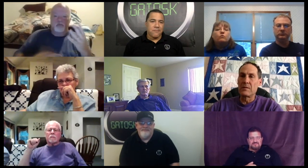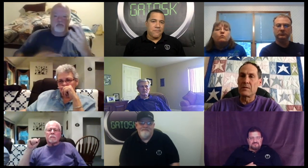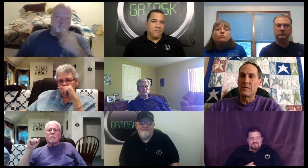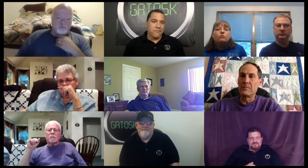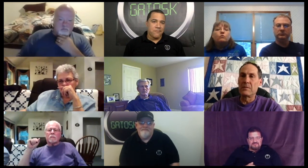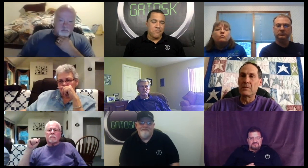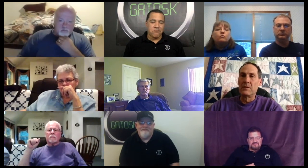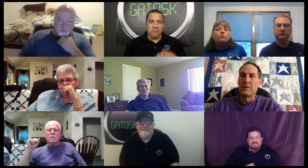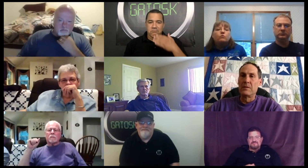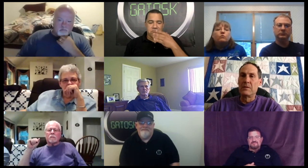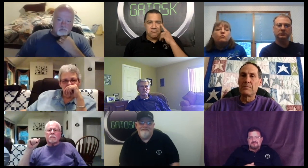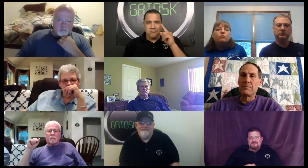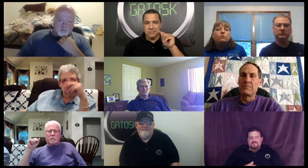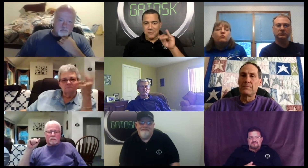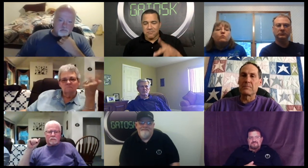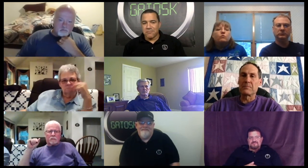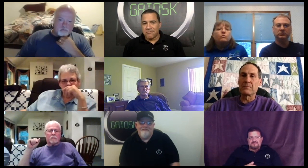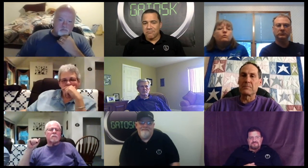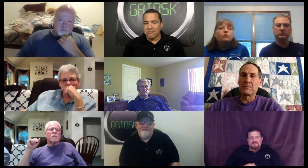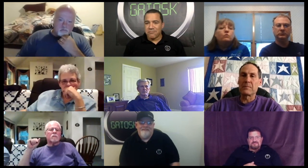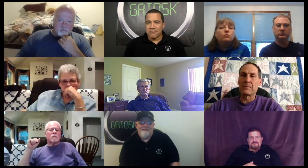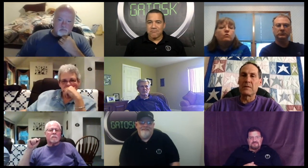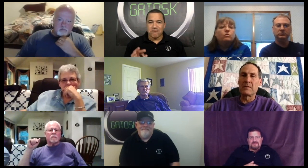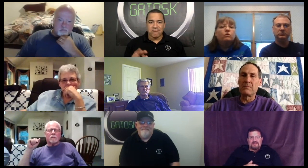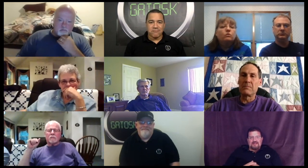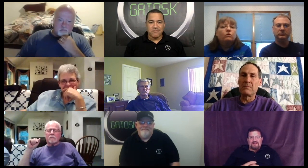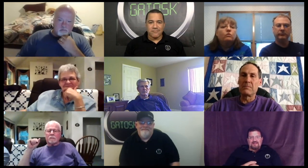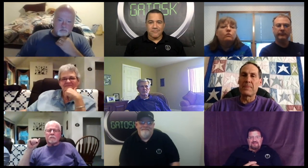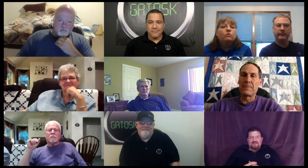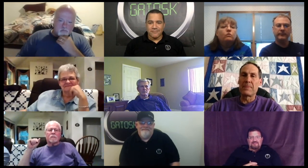And that way that people can have a choice. Oh, thanks for the tip. All right, great.